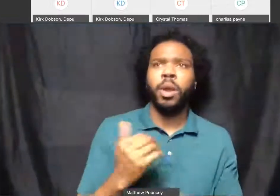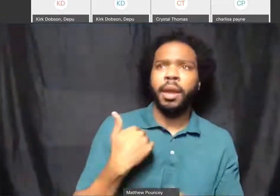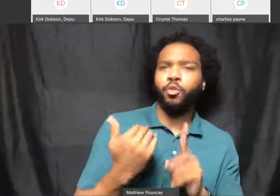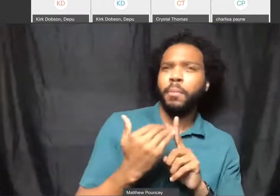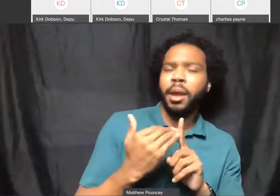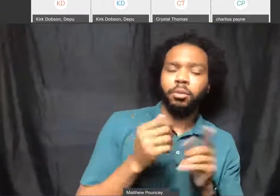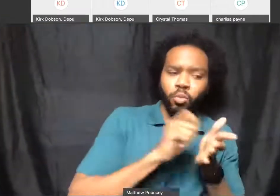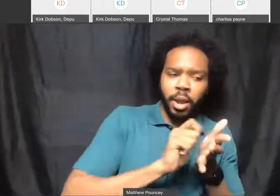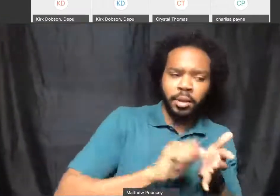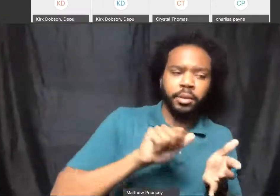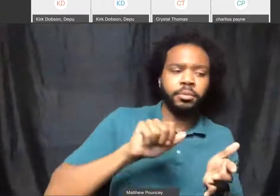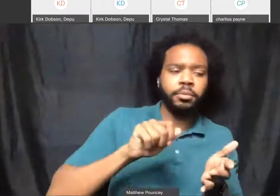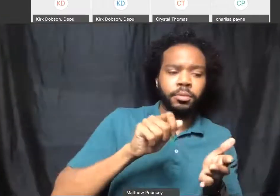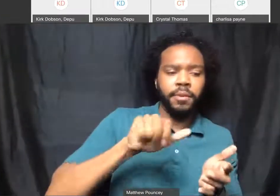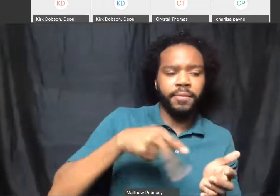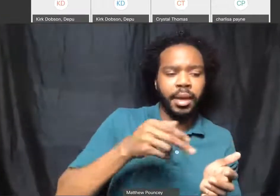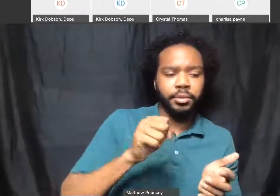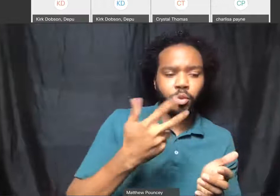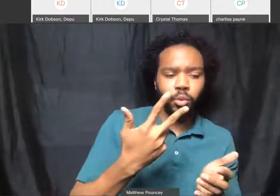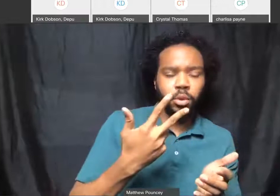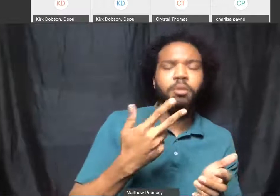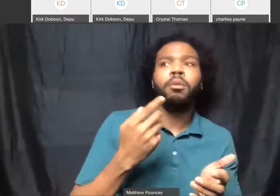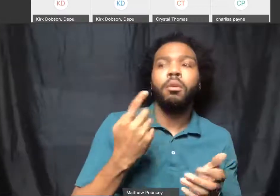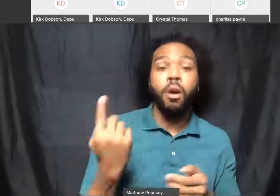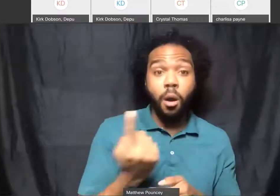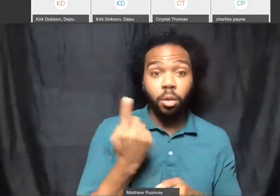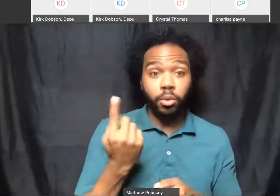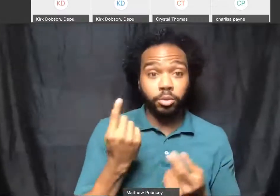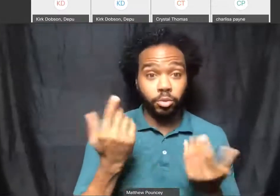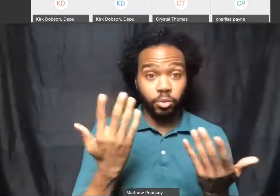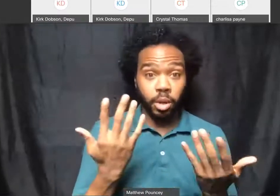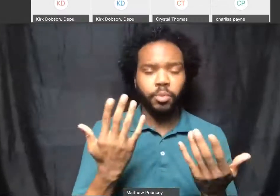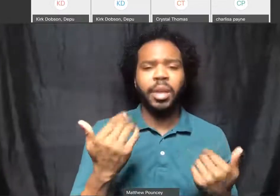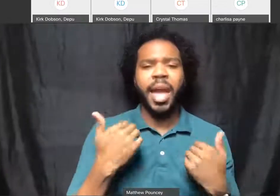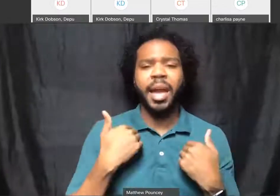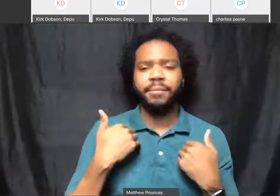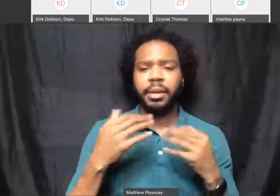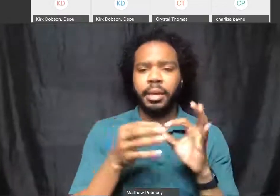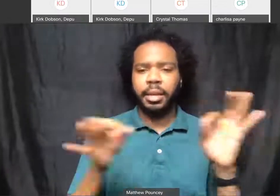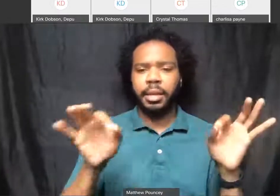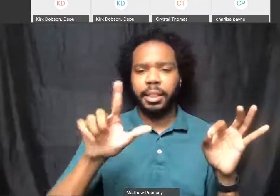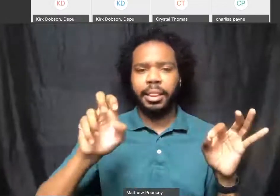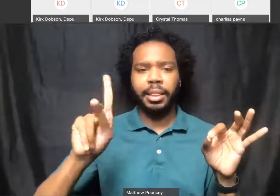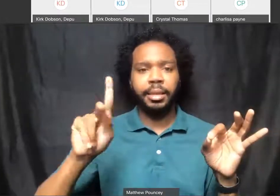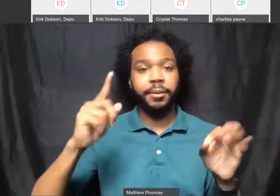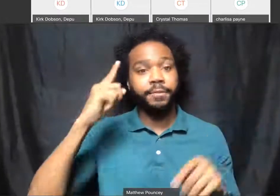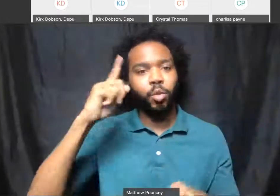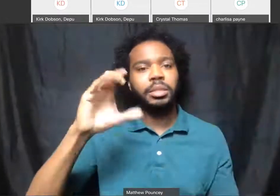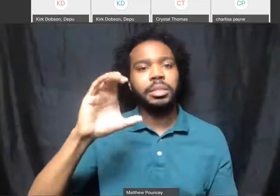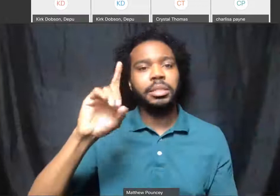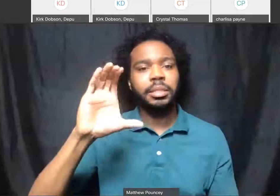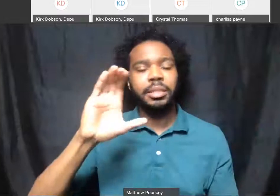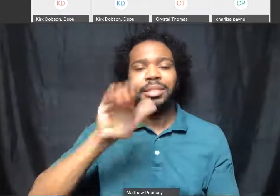3, is to always, we have a link here to the CDC, the Centers for Disease Control